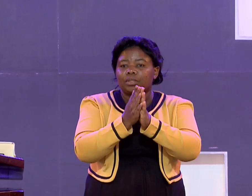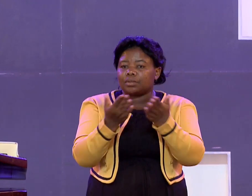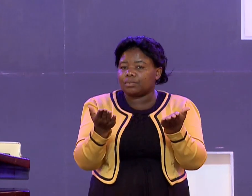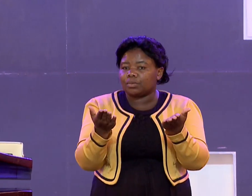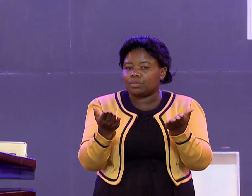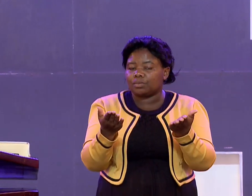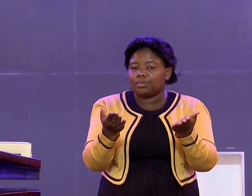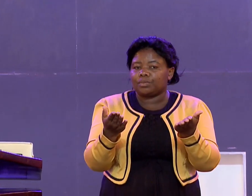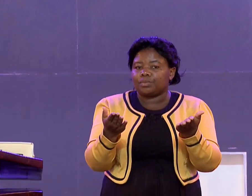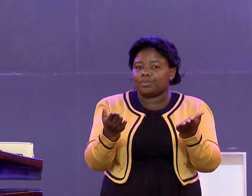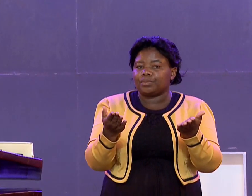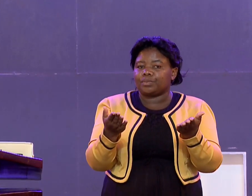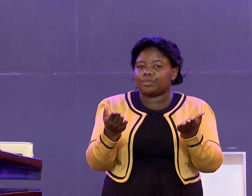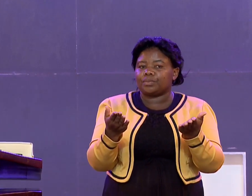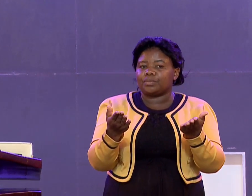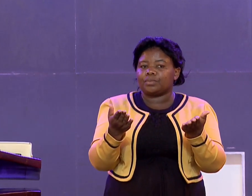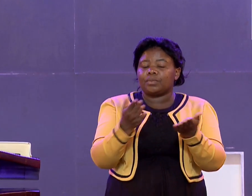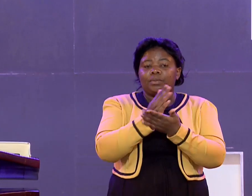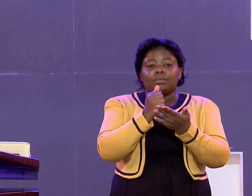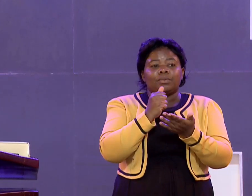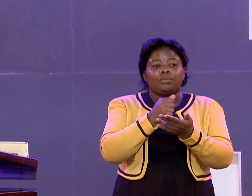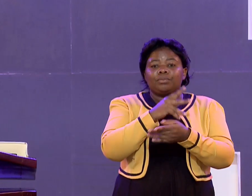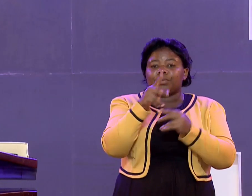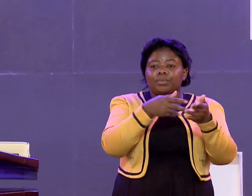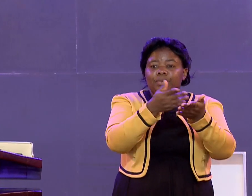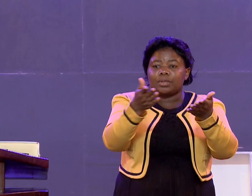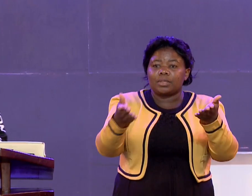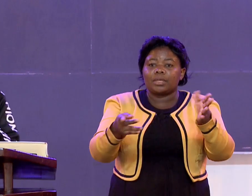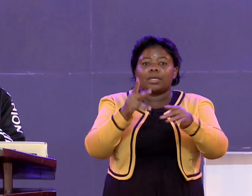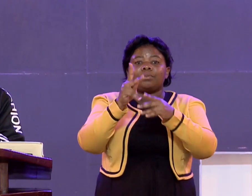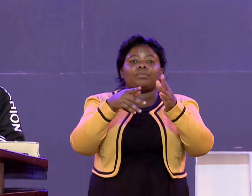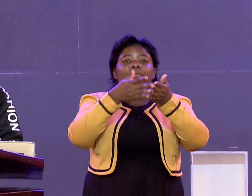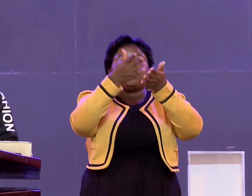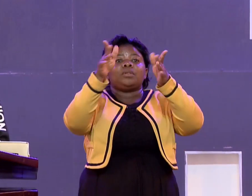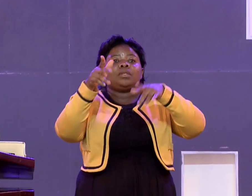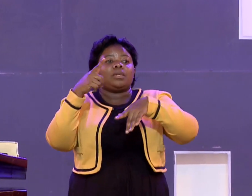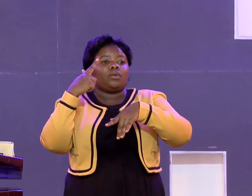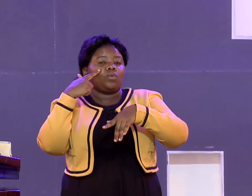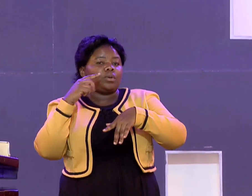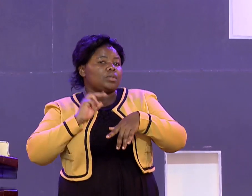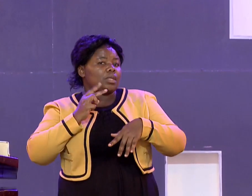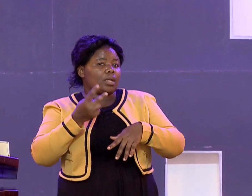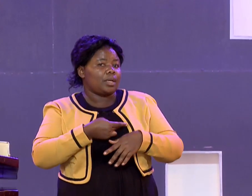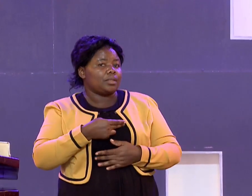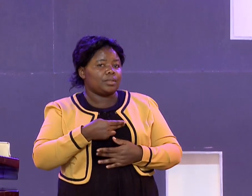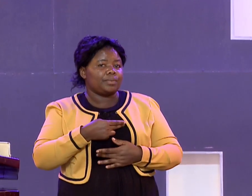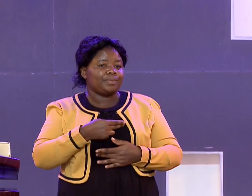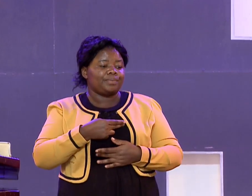To those who are here and to those who are watching us,